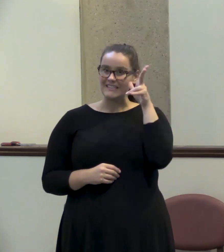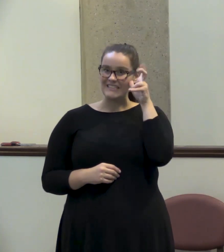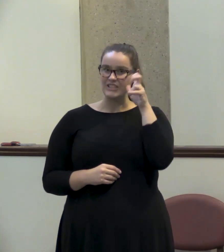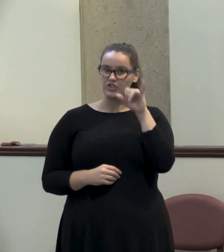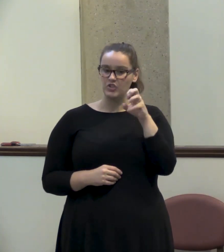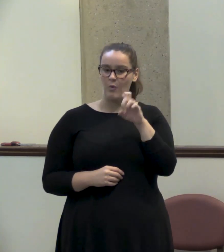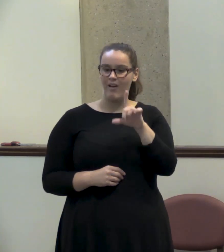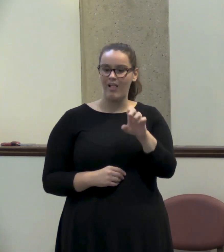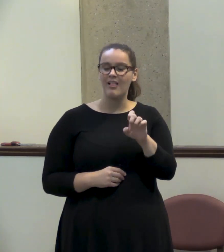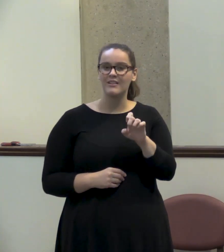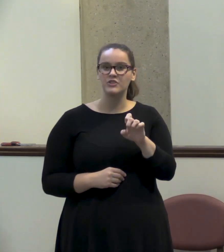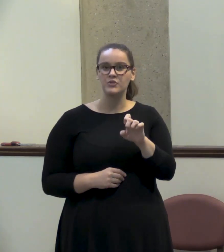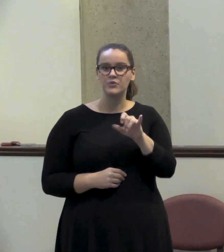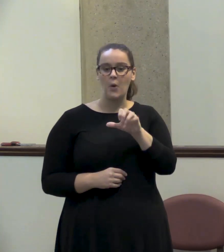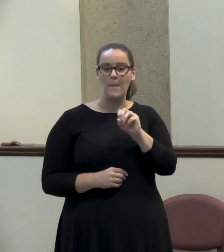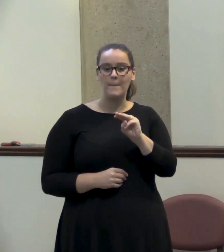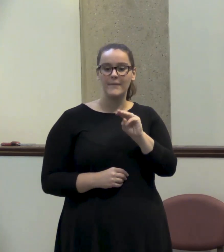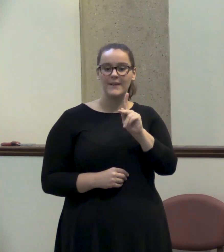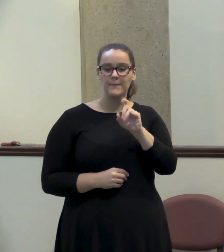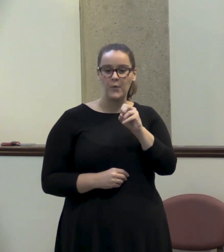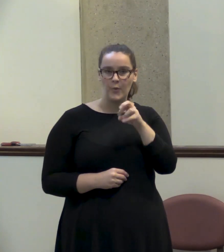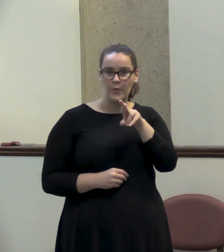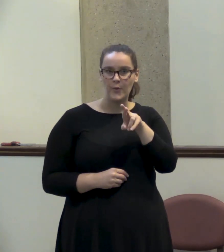prayers. Amazing.